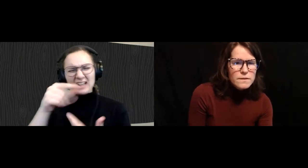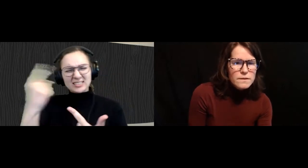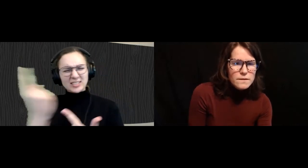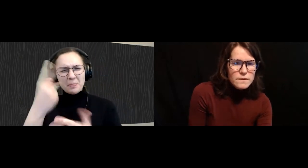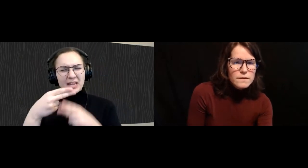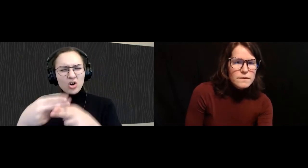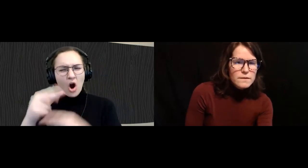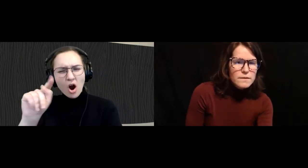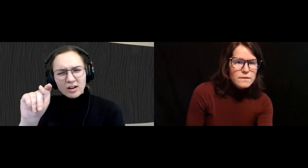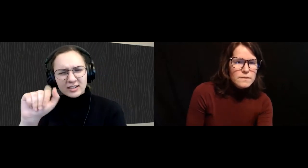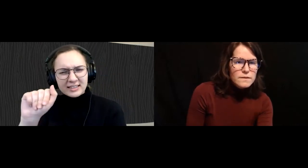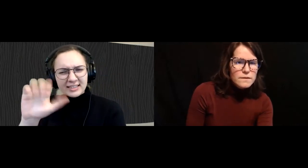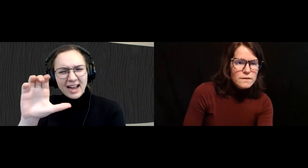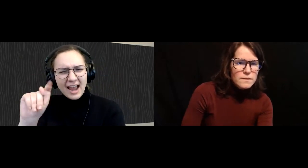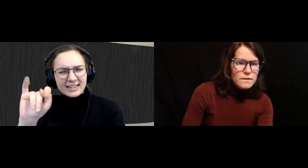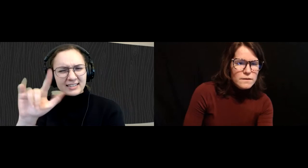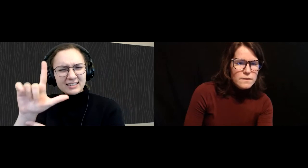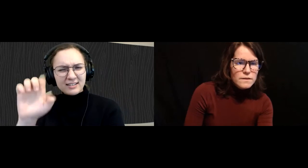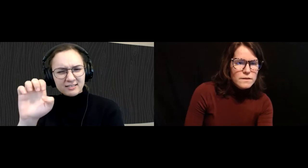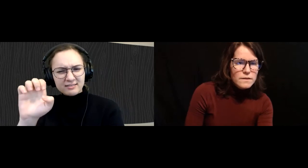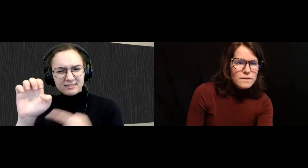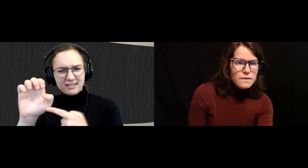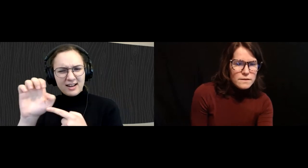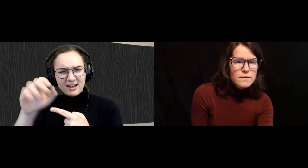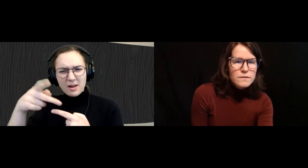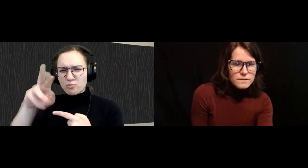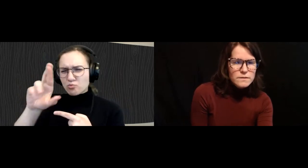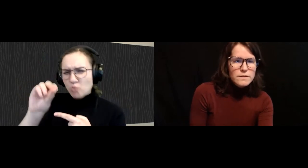were in ASL and something called tactile,